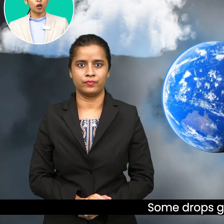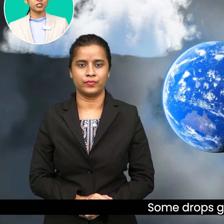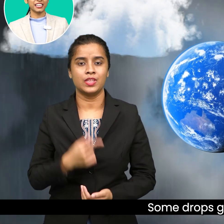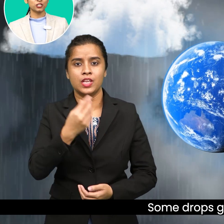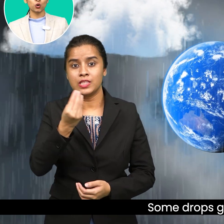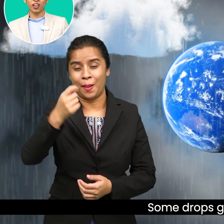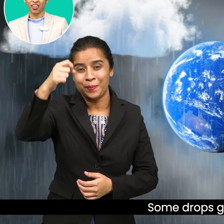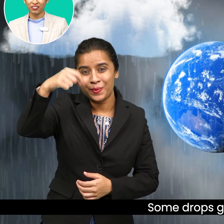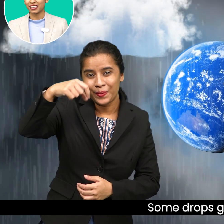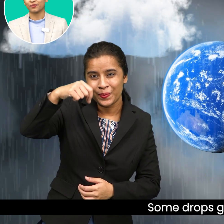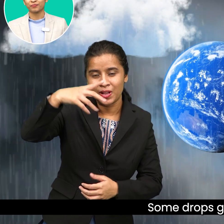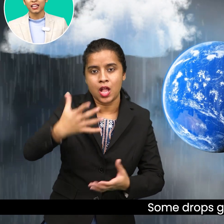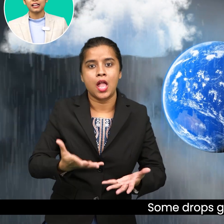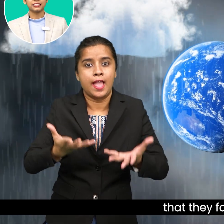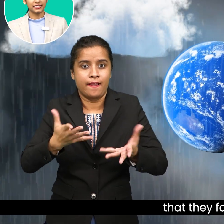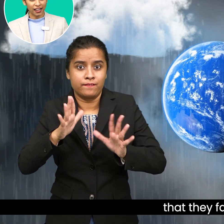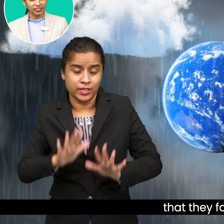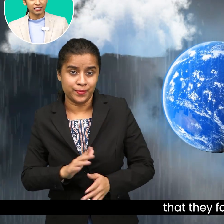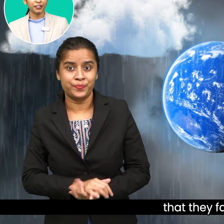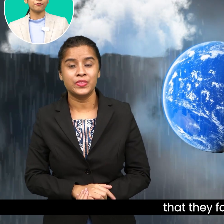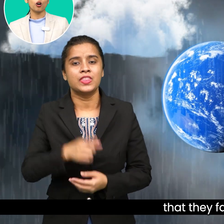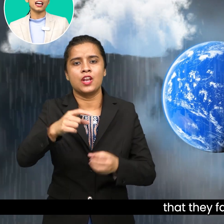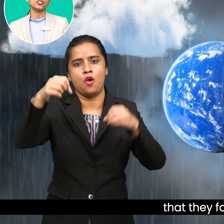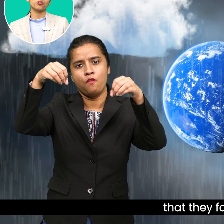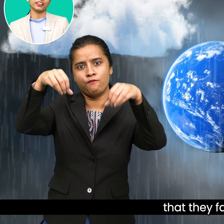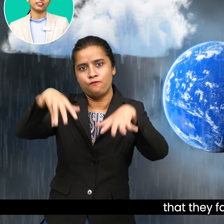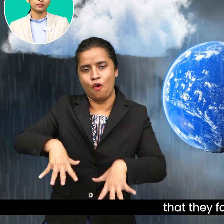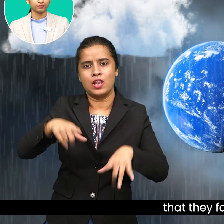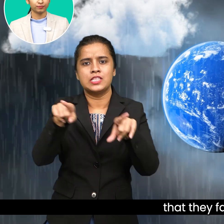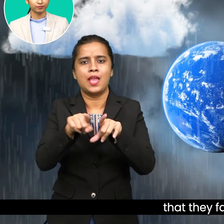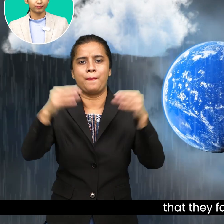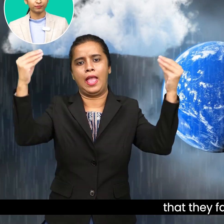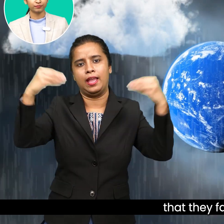Some drops get so heavy that they fall as rain.